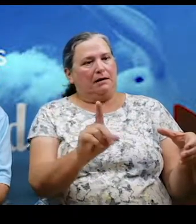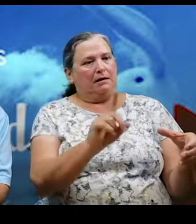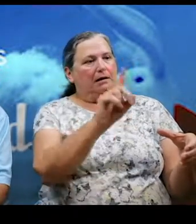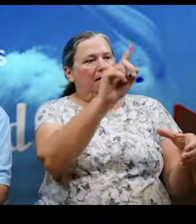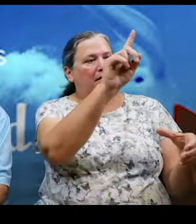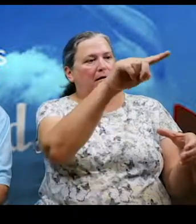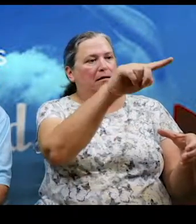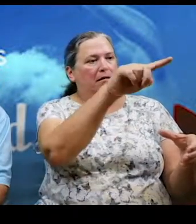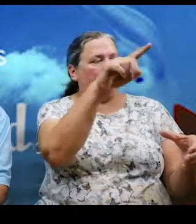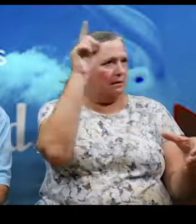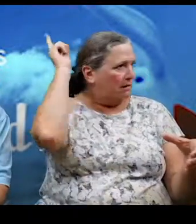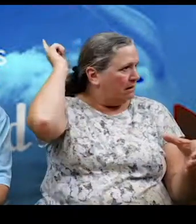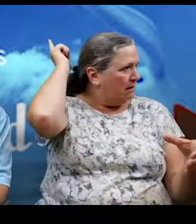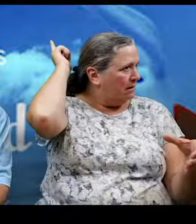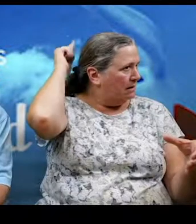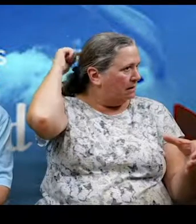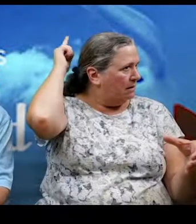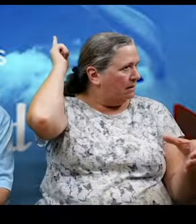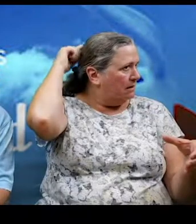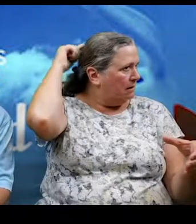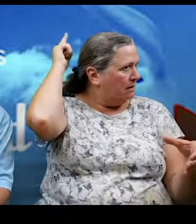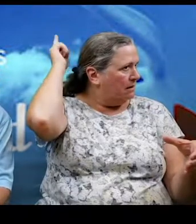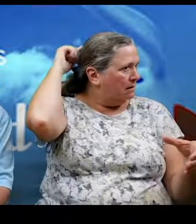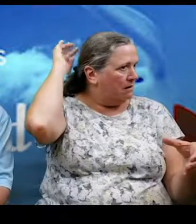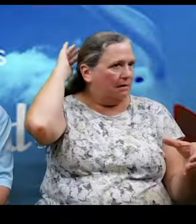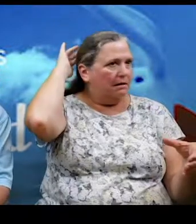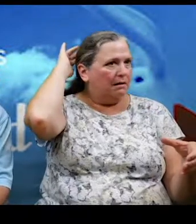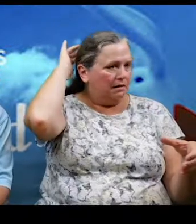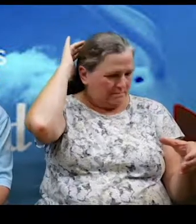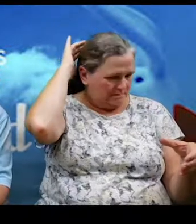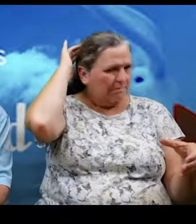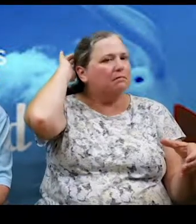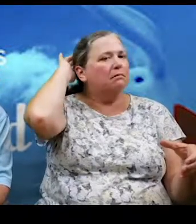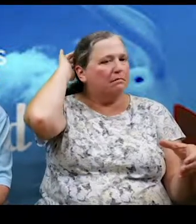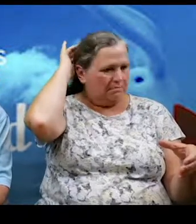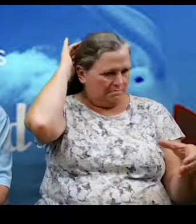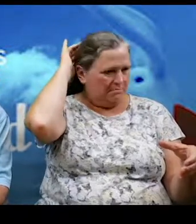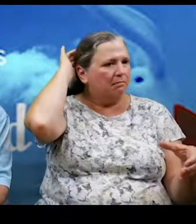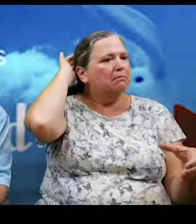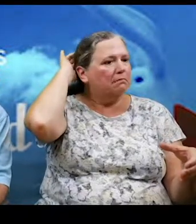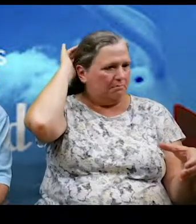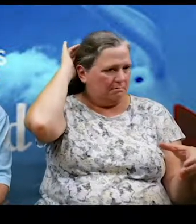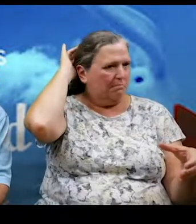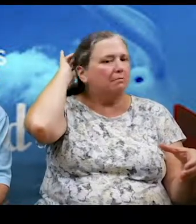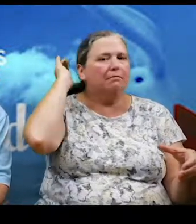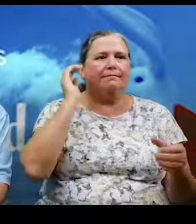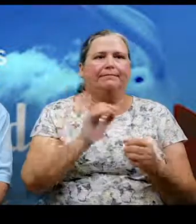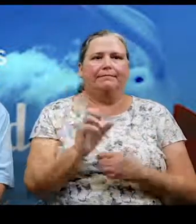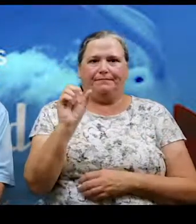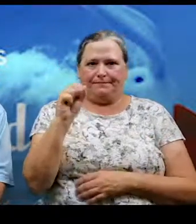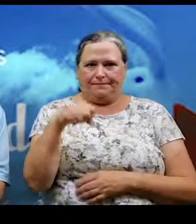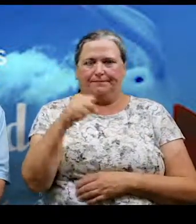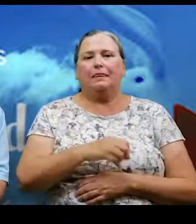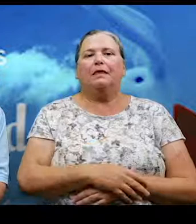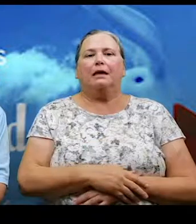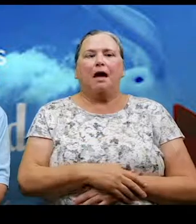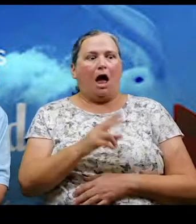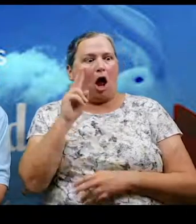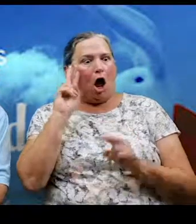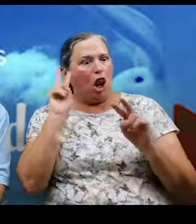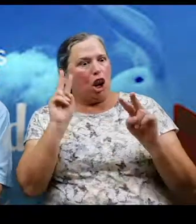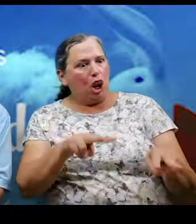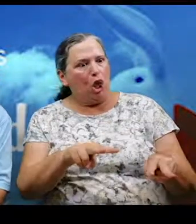head from behind. He pushed it so it looked as if Edward were nodding his head in agreement. "Look,